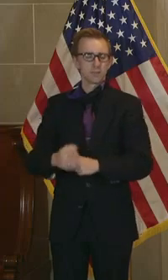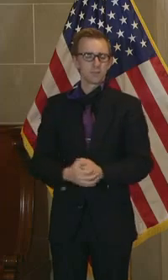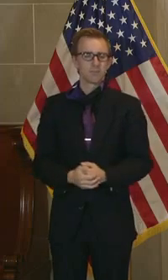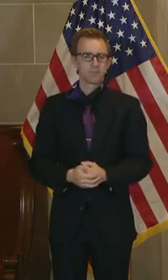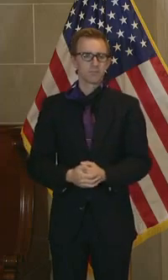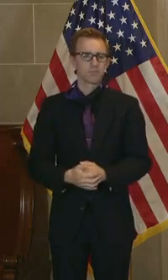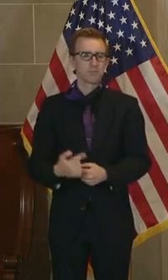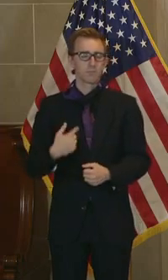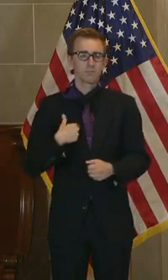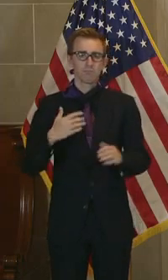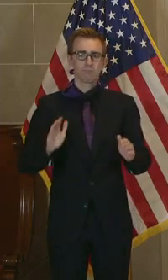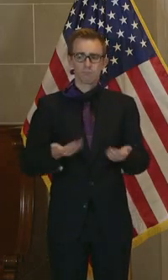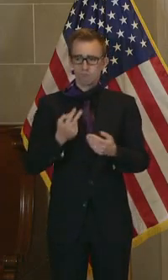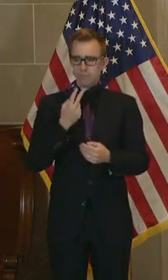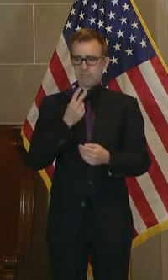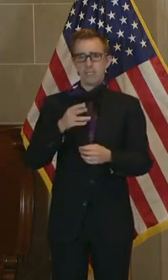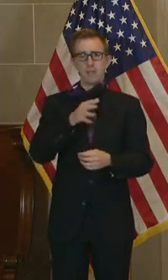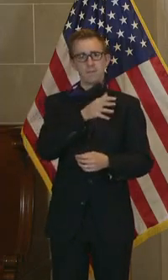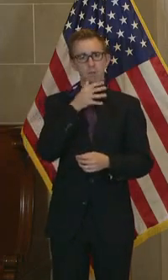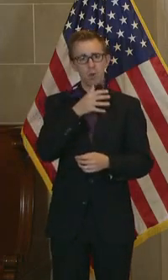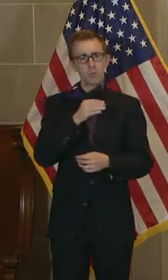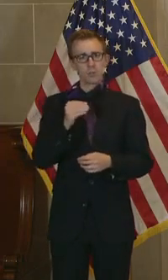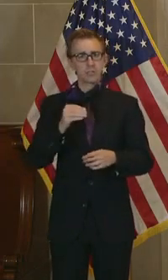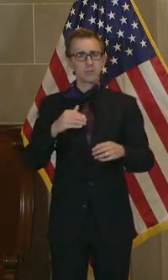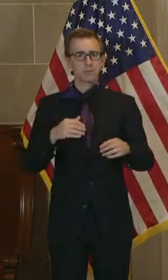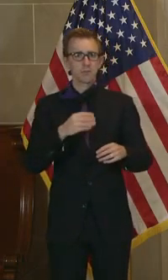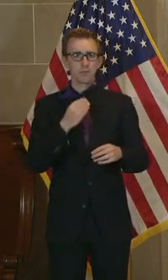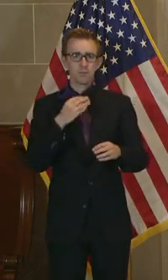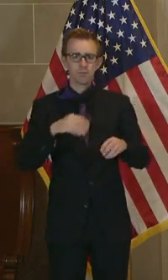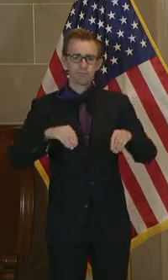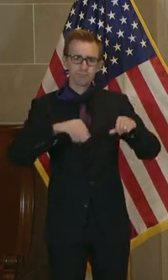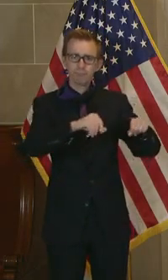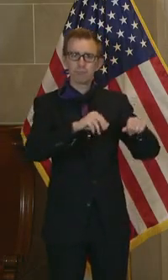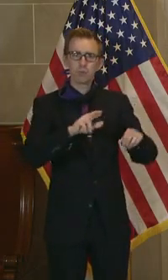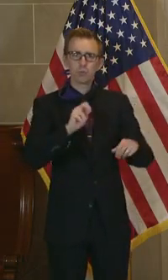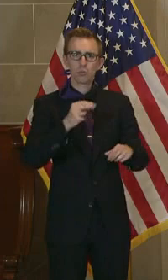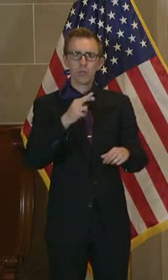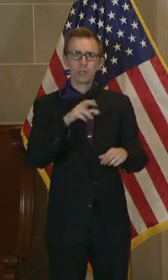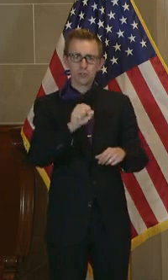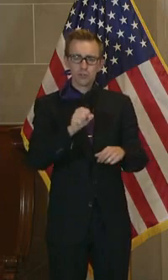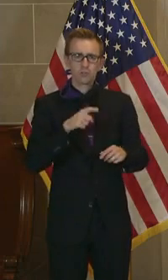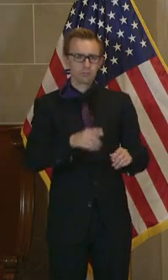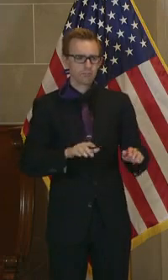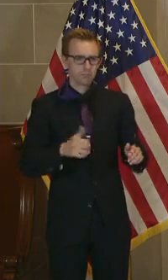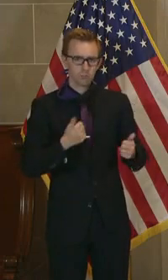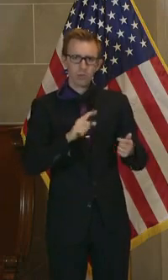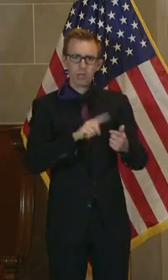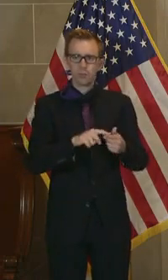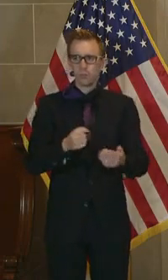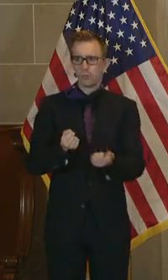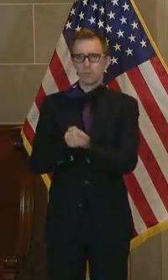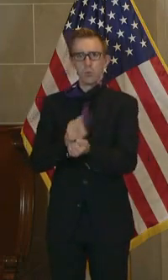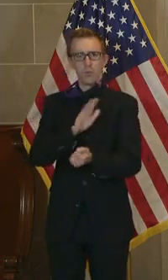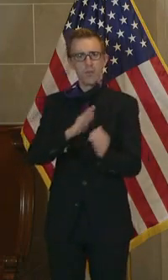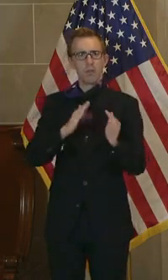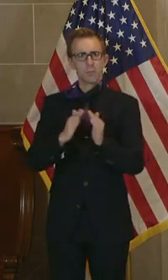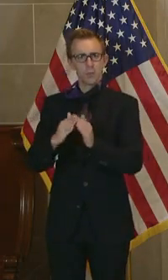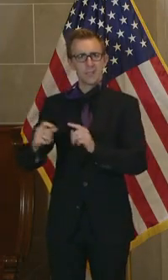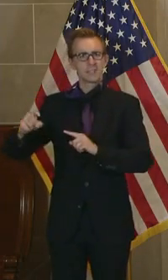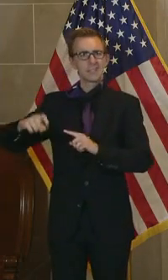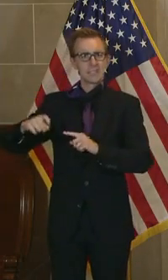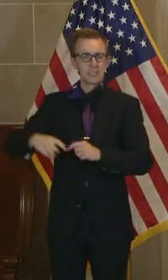to me to see that our farmers and ranchers, even when they're hit with hard times, are stepping up to help those in the communities who are in